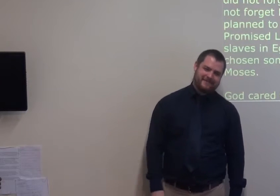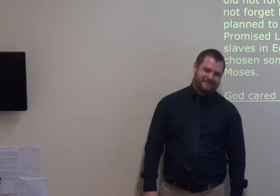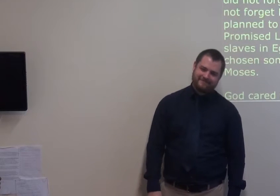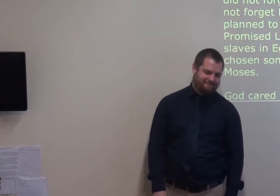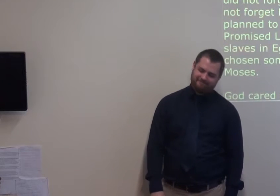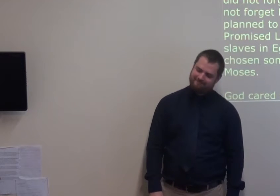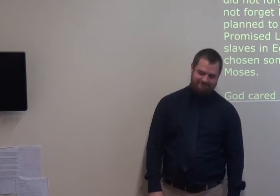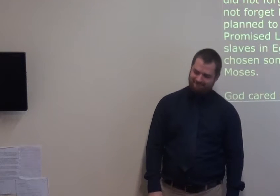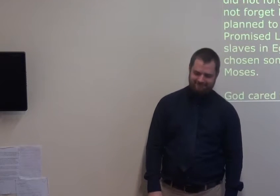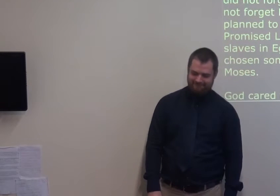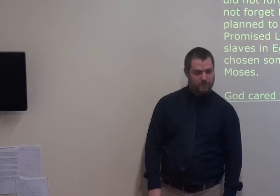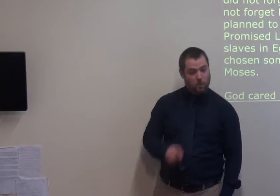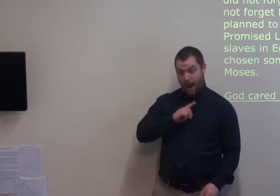God did not forget his promise.